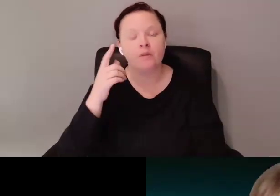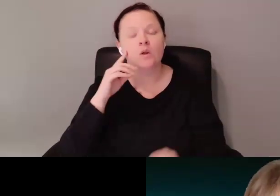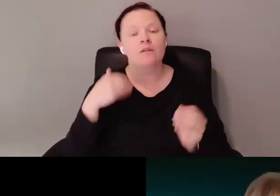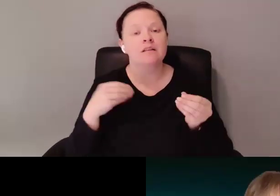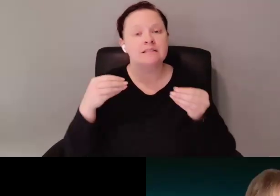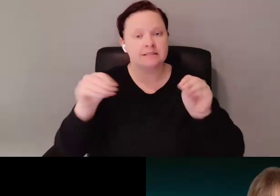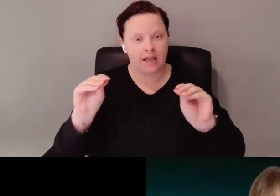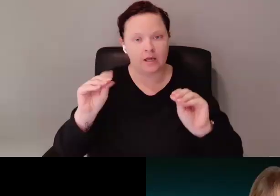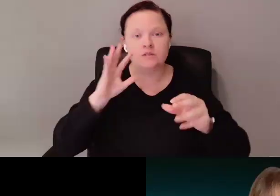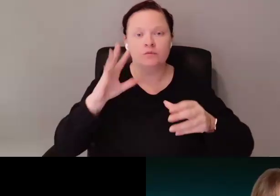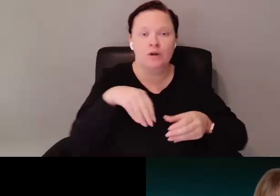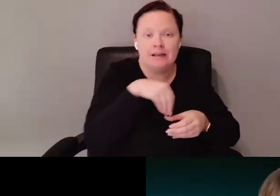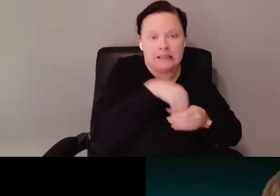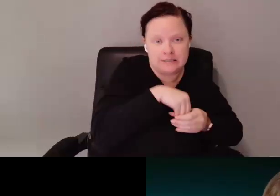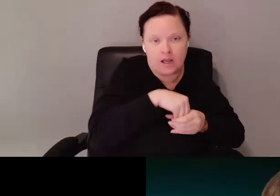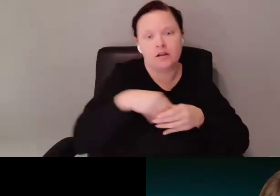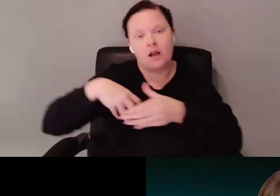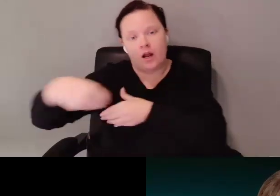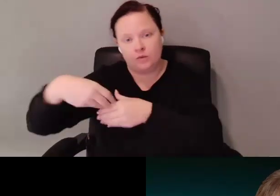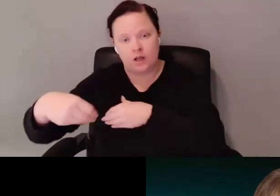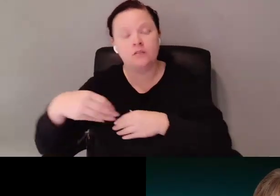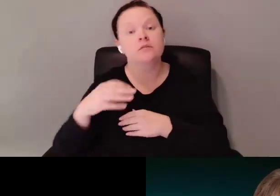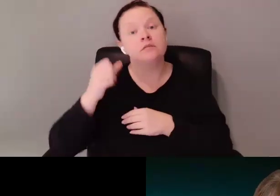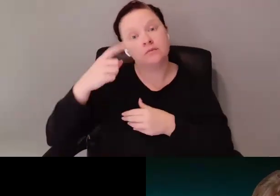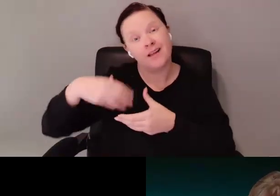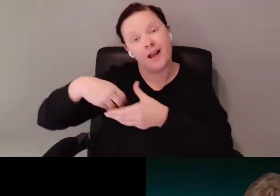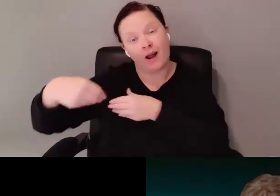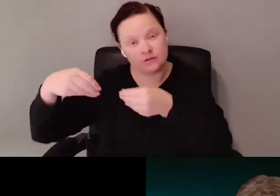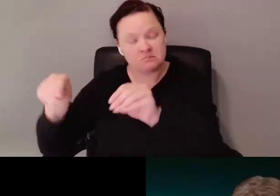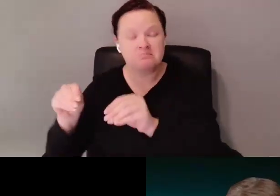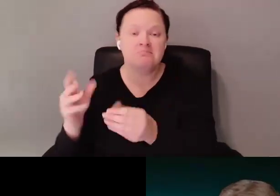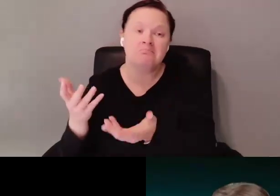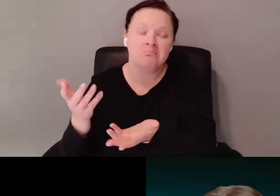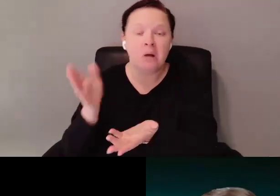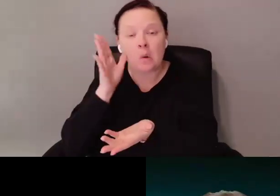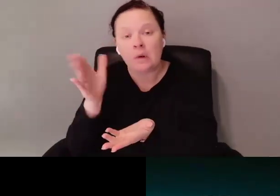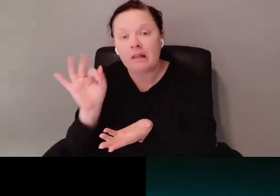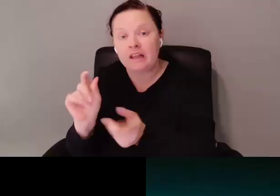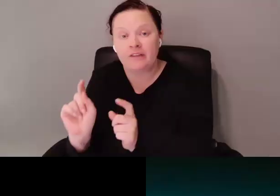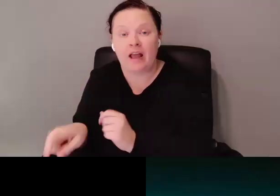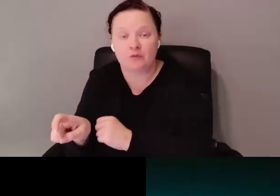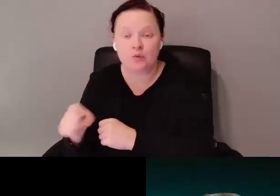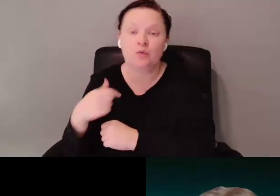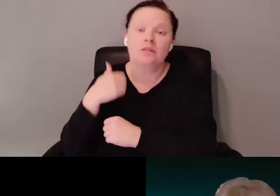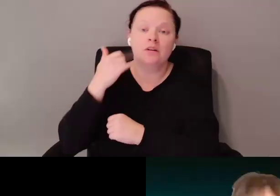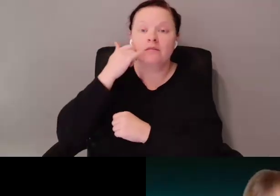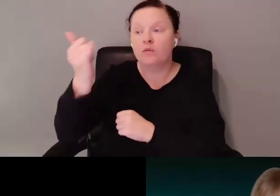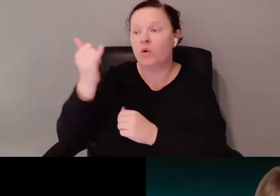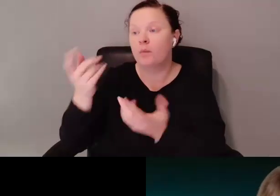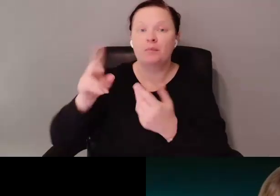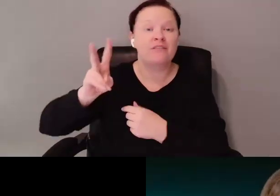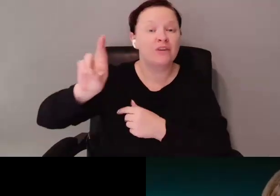sales. Personally, I will do outside sales if I have to, if I really believe in it. I've called deputy directors of different